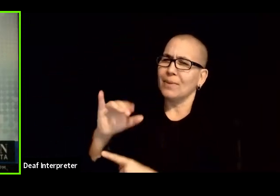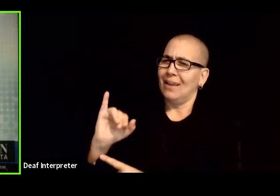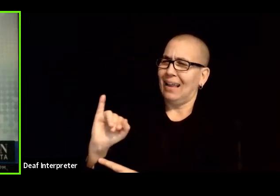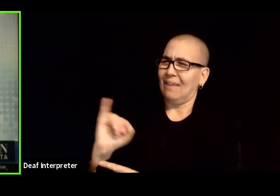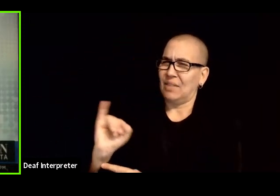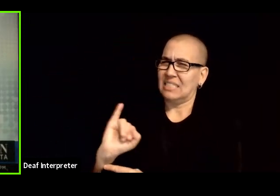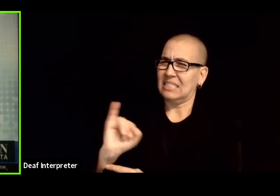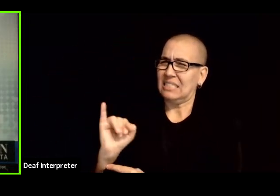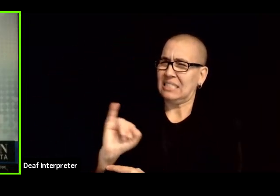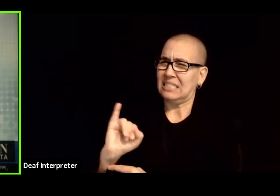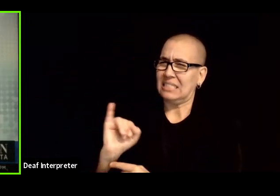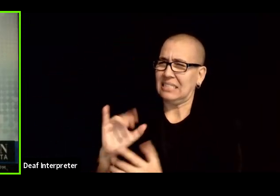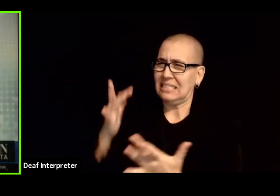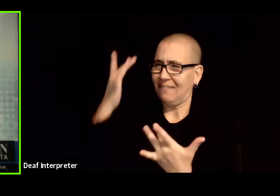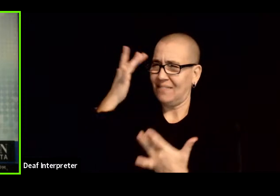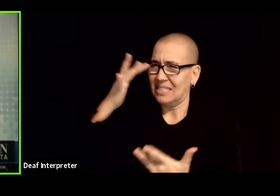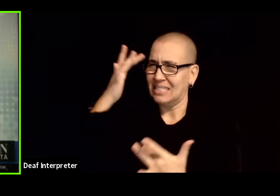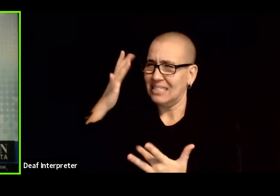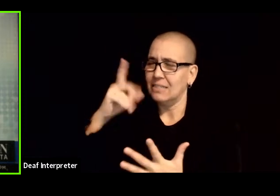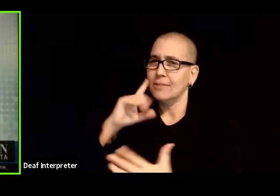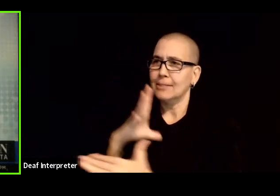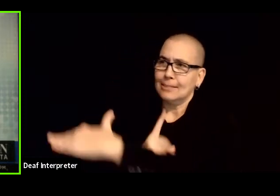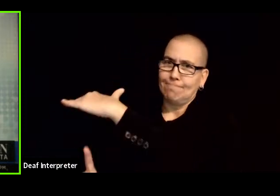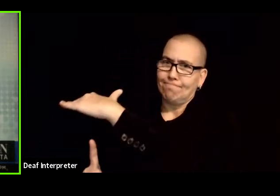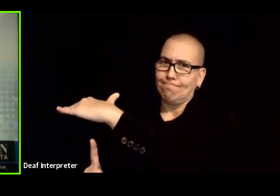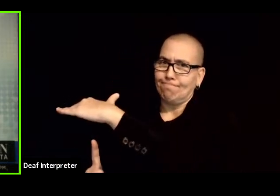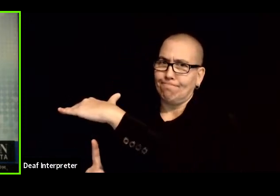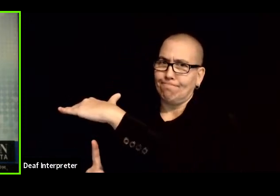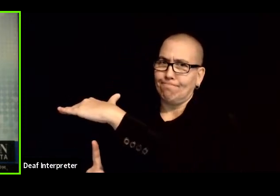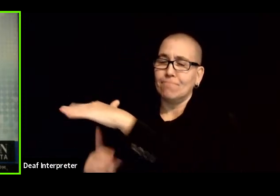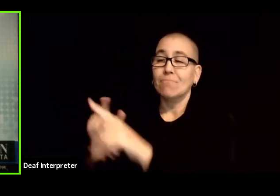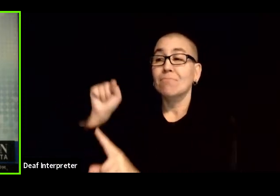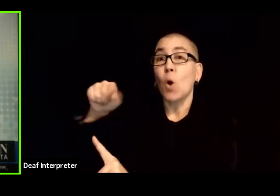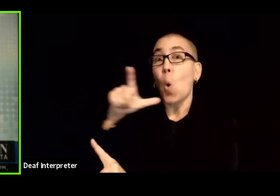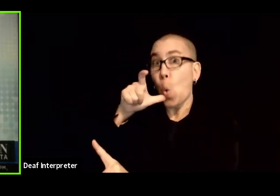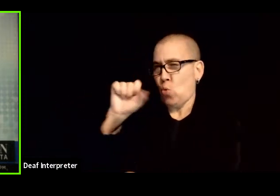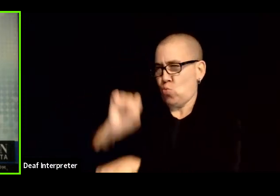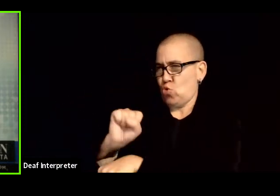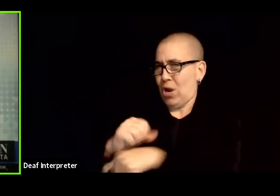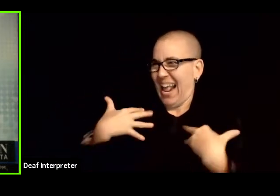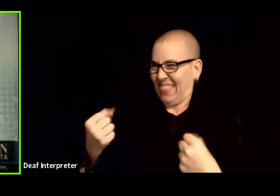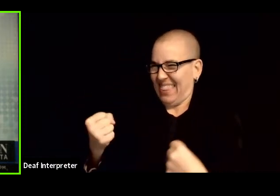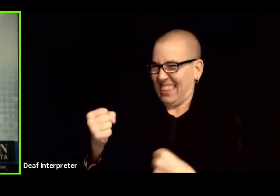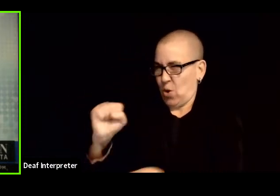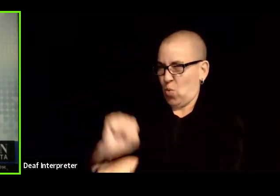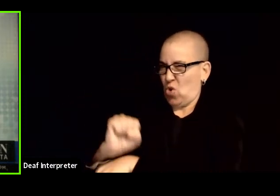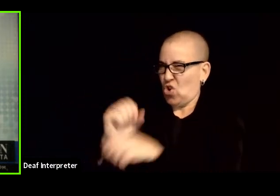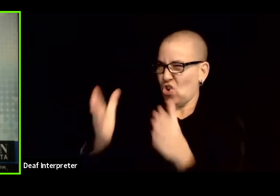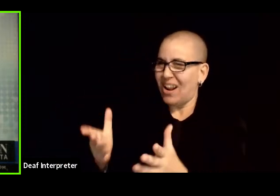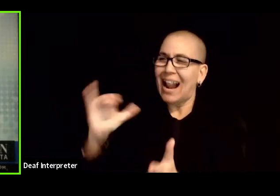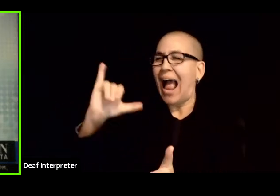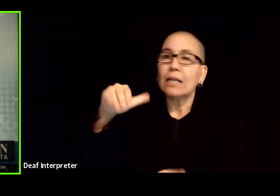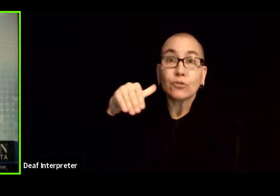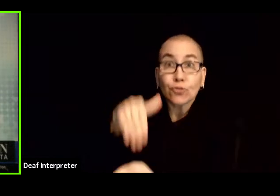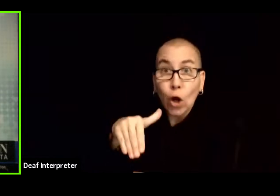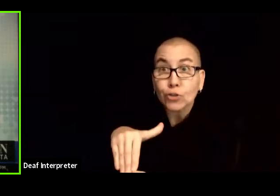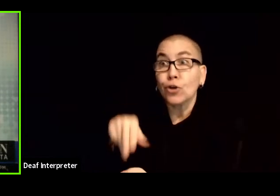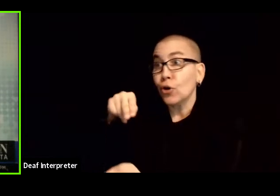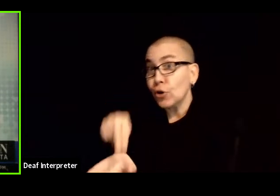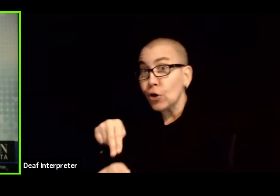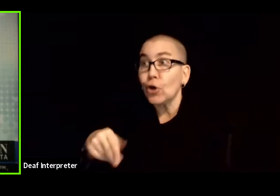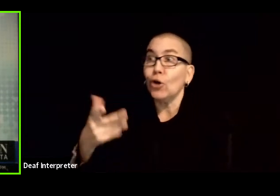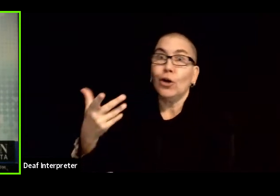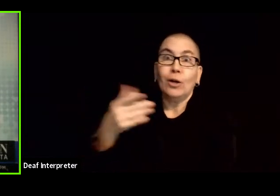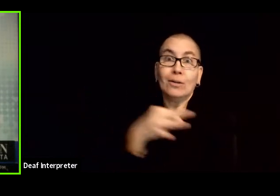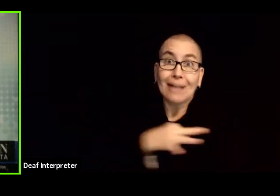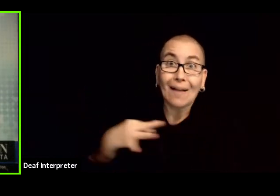updated statistics on the number of doctors, nurses, healthcare staff that are currently either have had